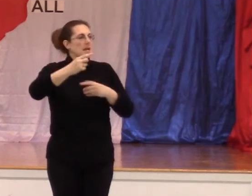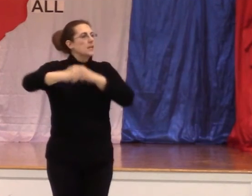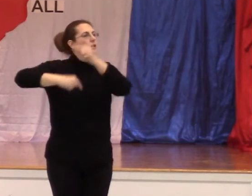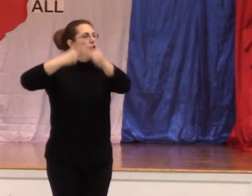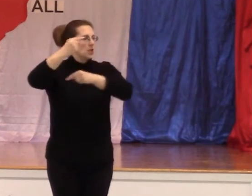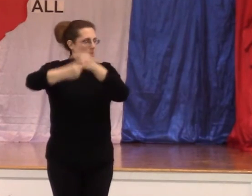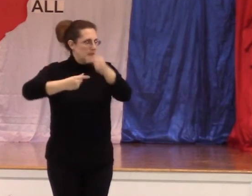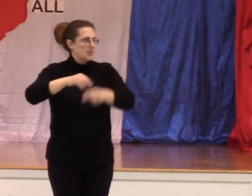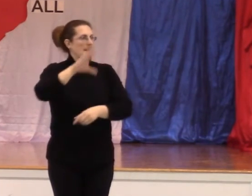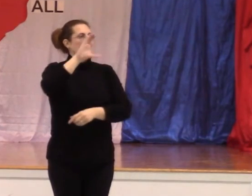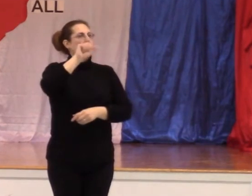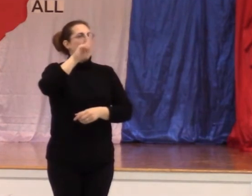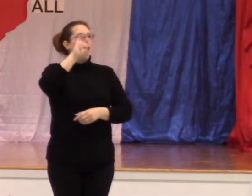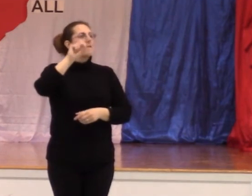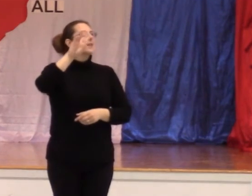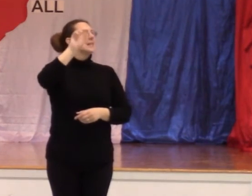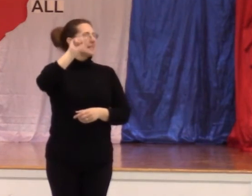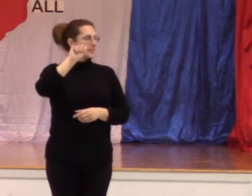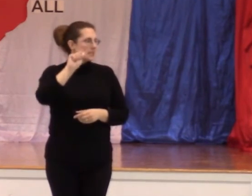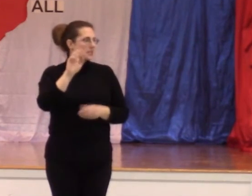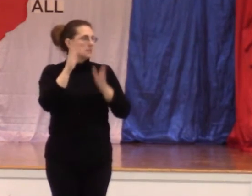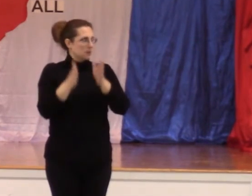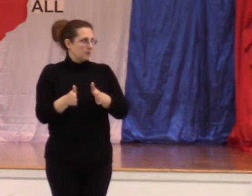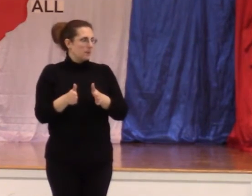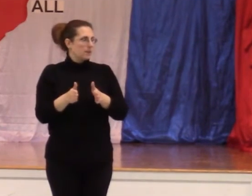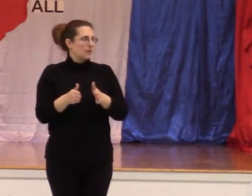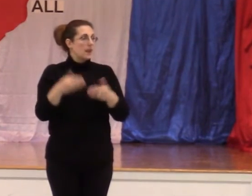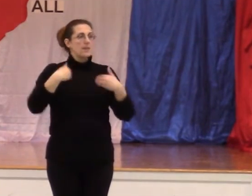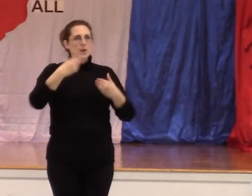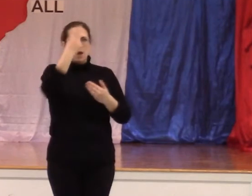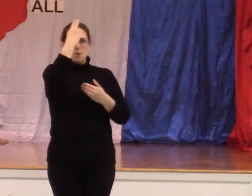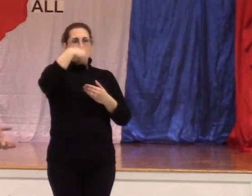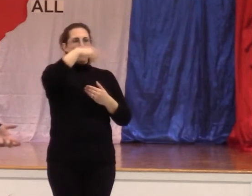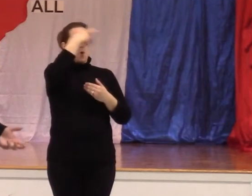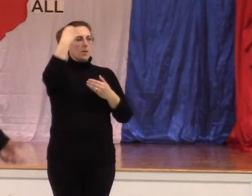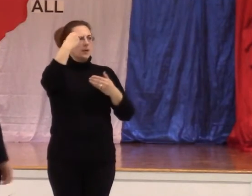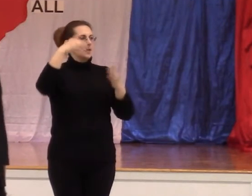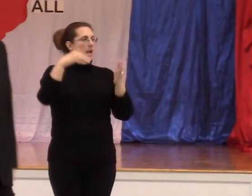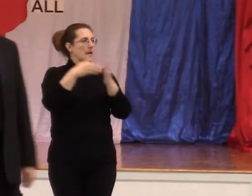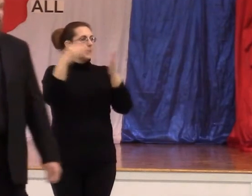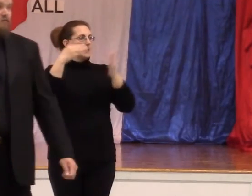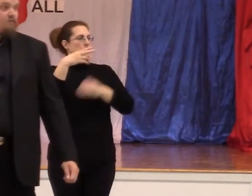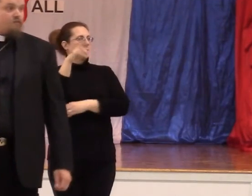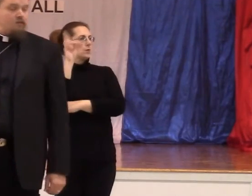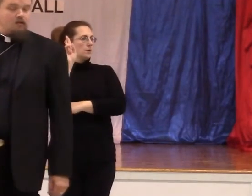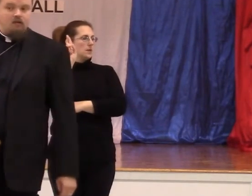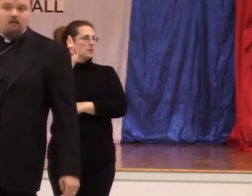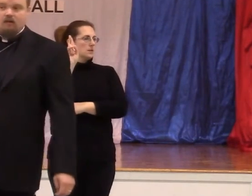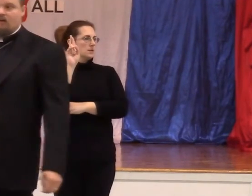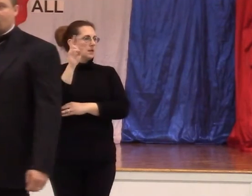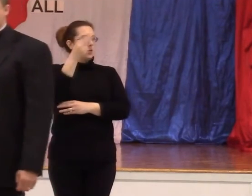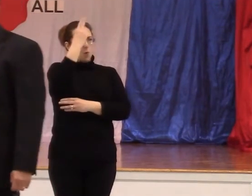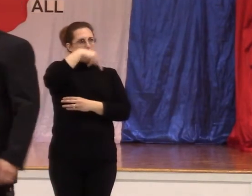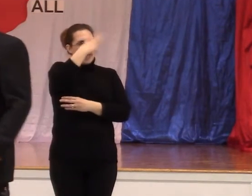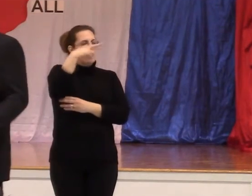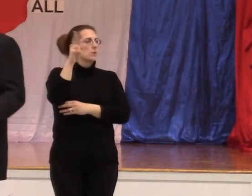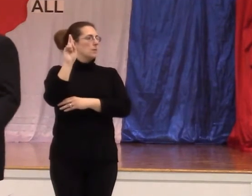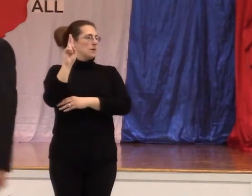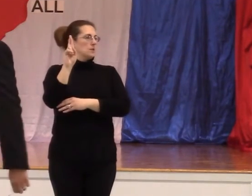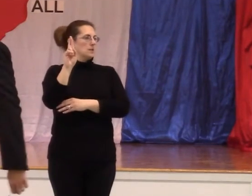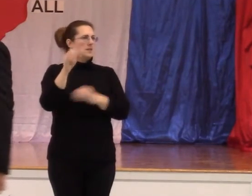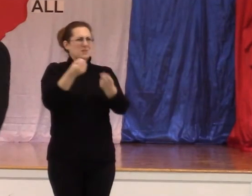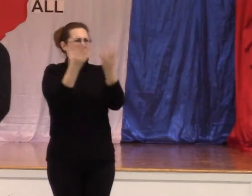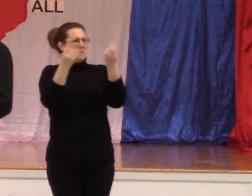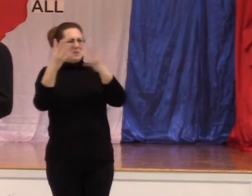the Calvinists and so forth. And then you have the Roman Catholic Counter-Reformation. Okay, so there's all kinds